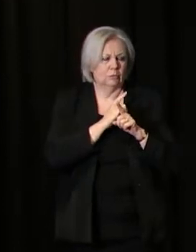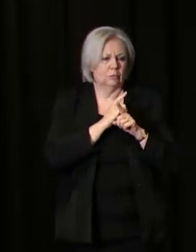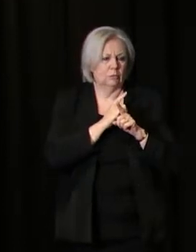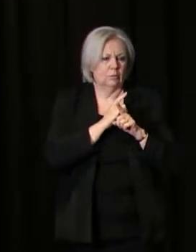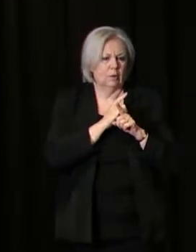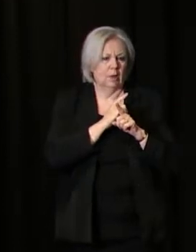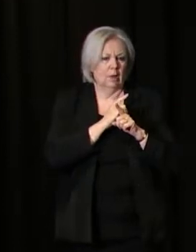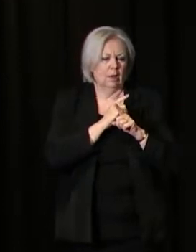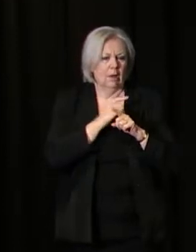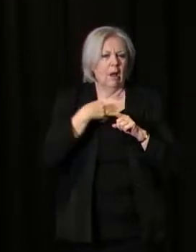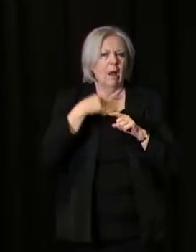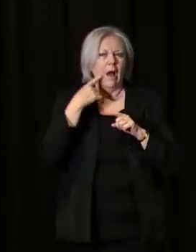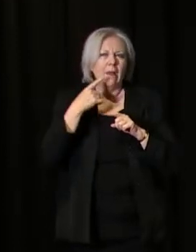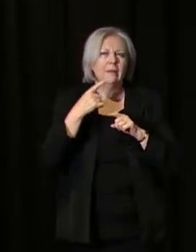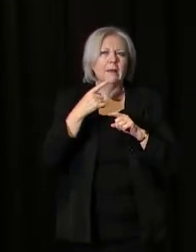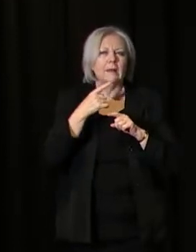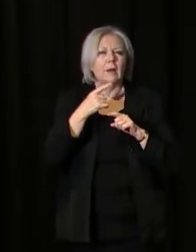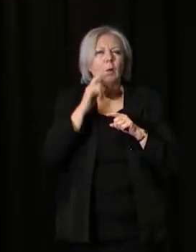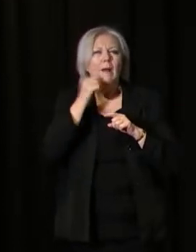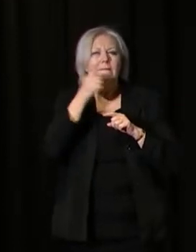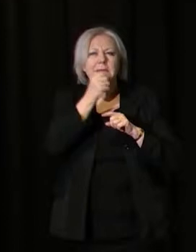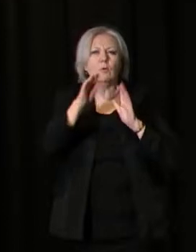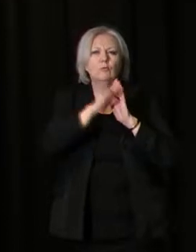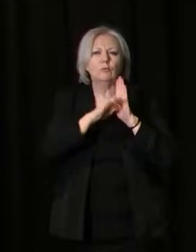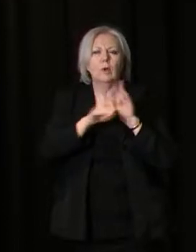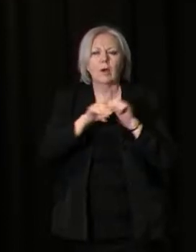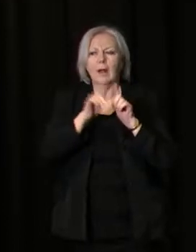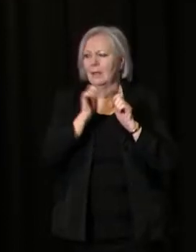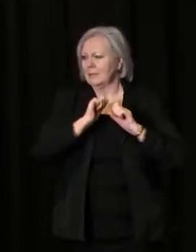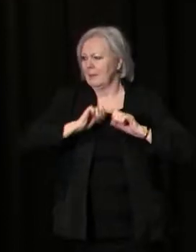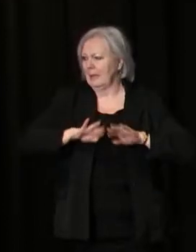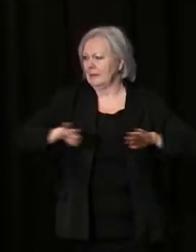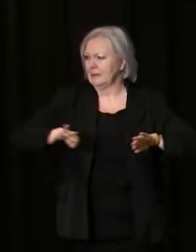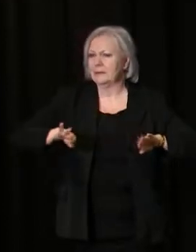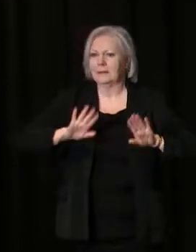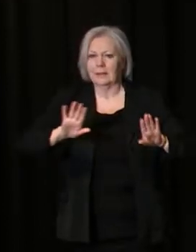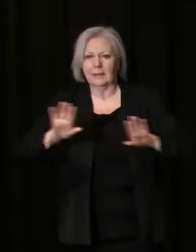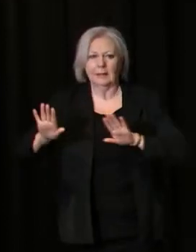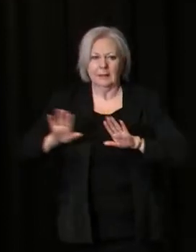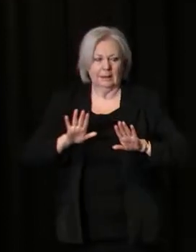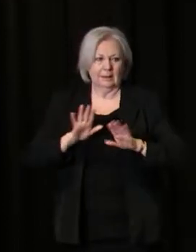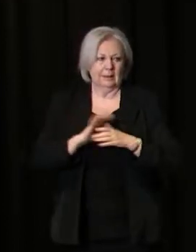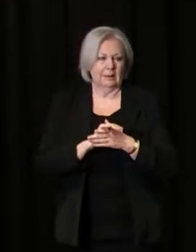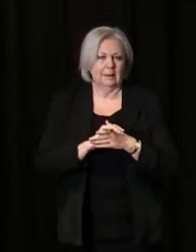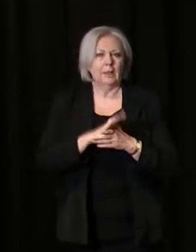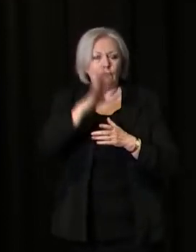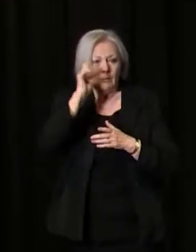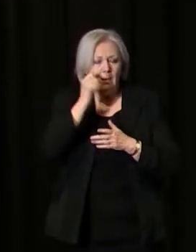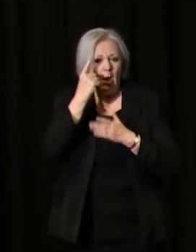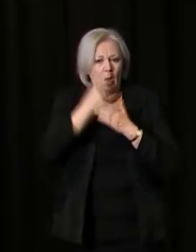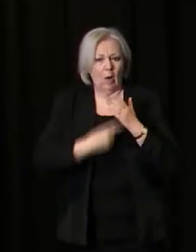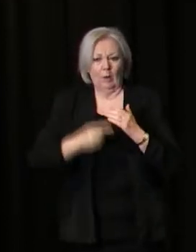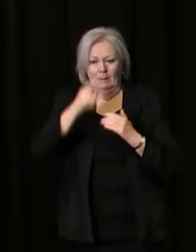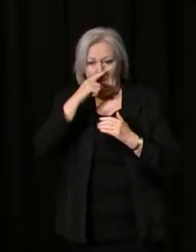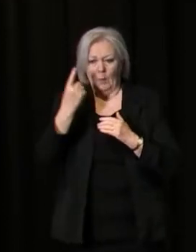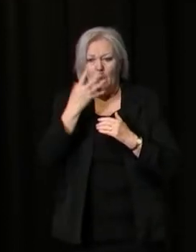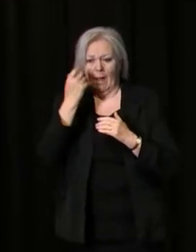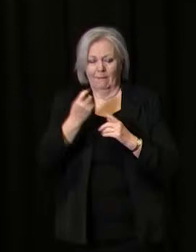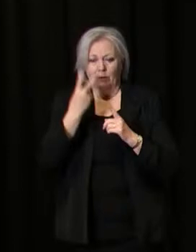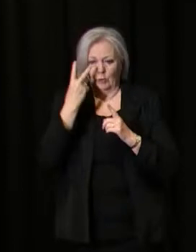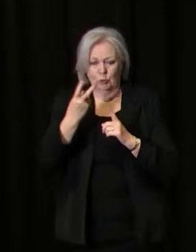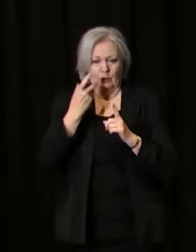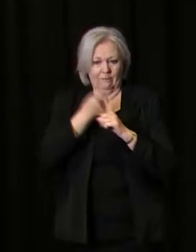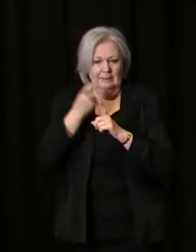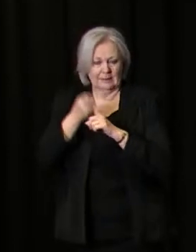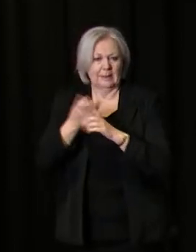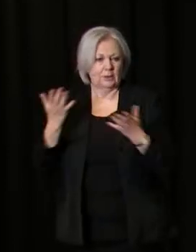We'll probably have people a little bit spread out. There'll be some rules around, you know, obviously you've got to check in. It's only going to be double vaxxed people who can be vaxxed. If you're 10 years old,